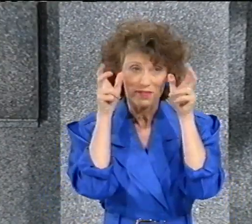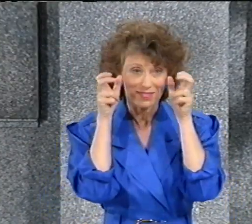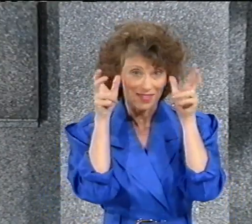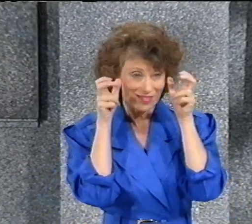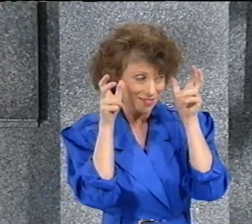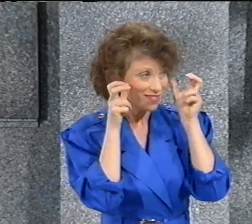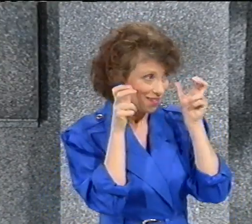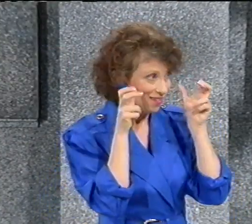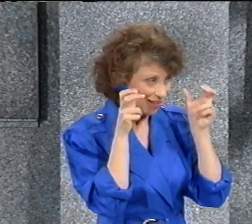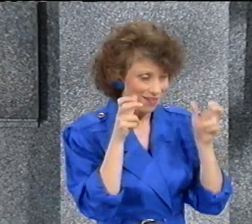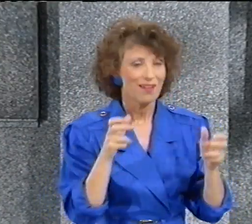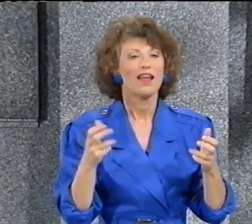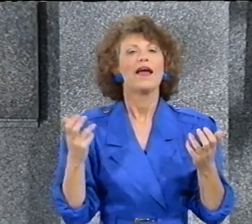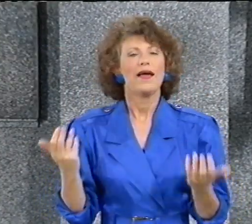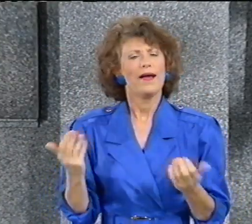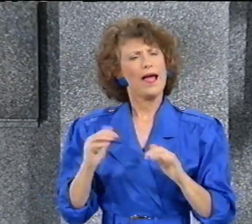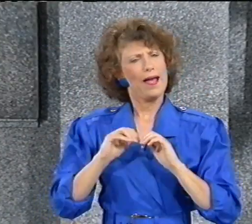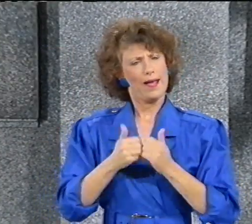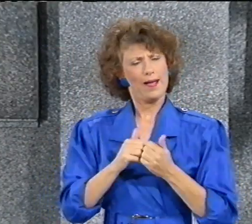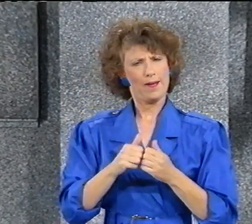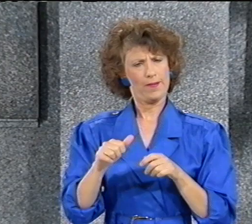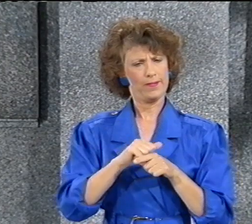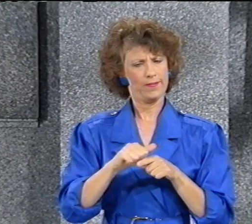Now it's time for receptive practice.